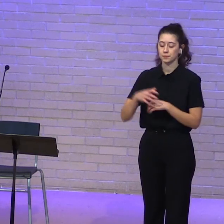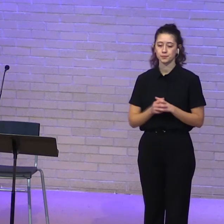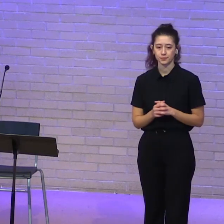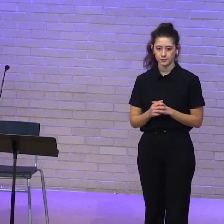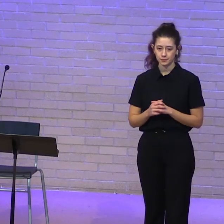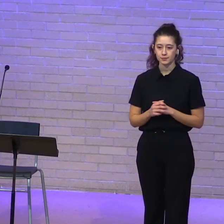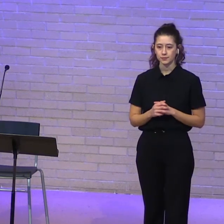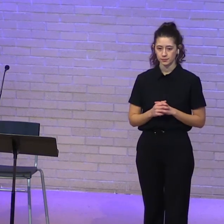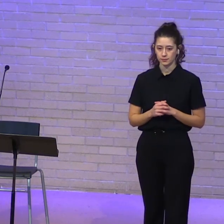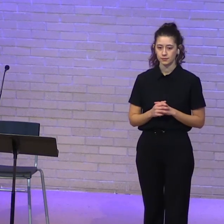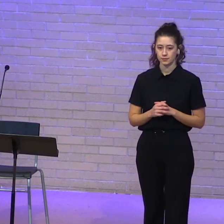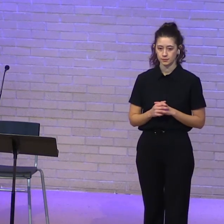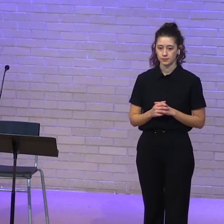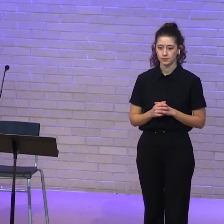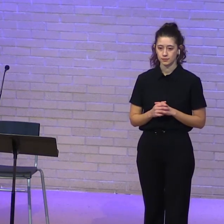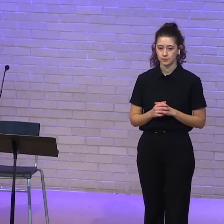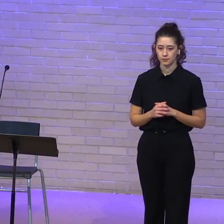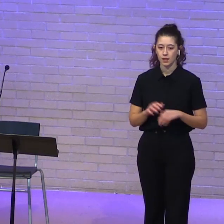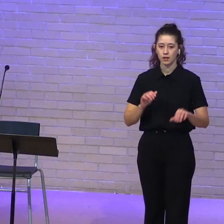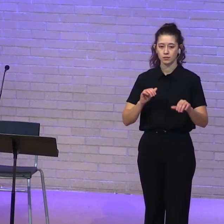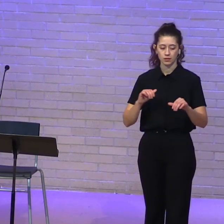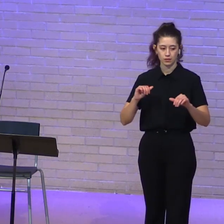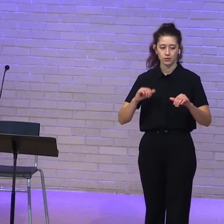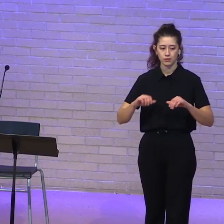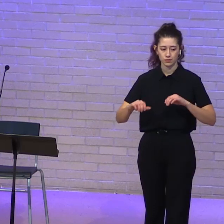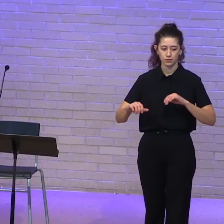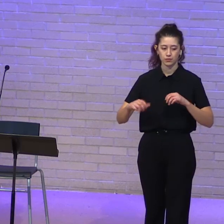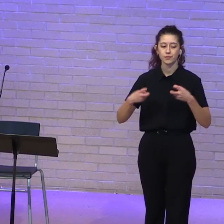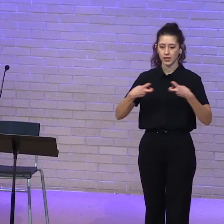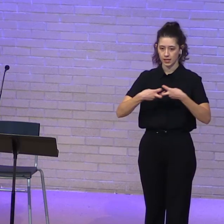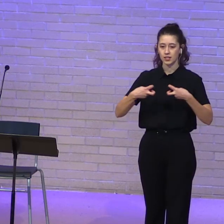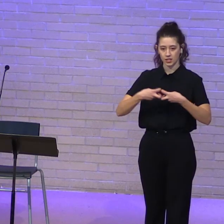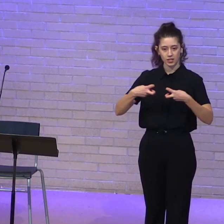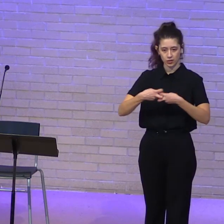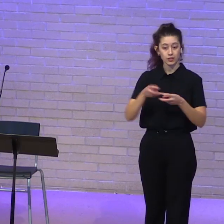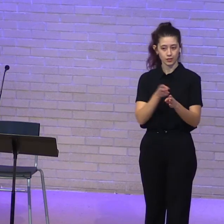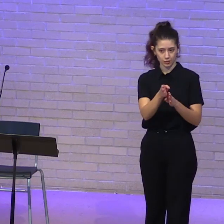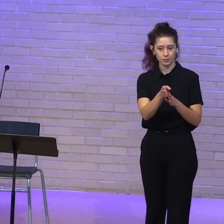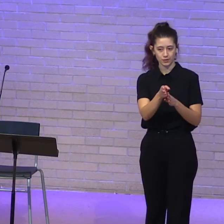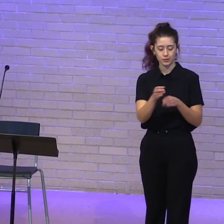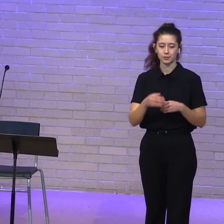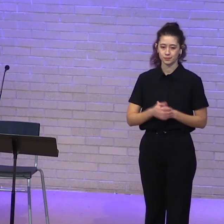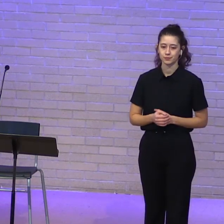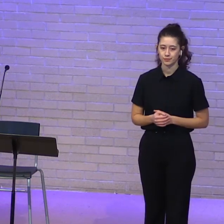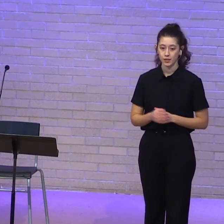major from Bogota, Colombia. Then we will have